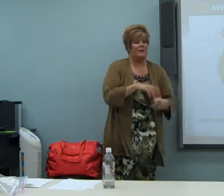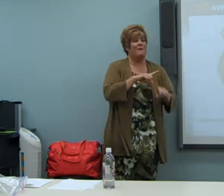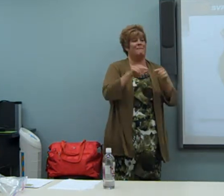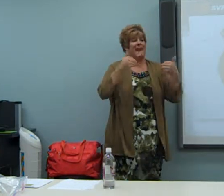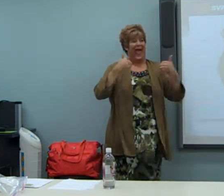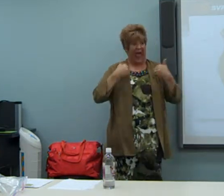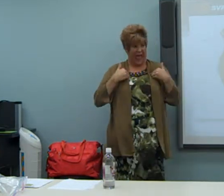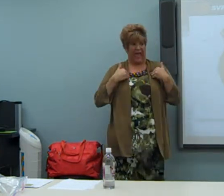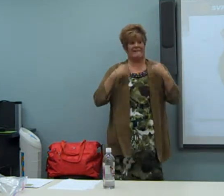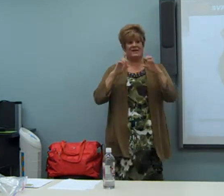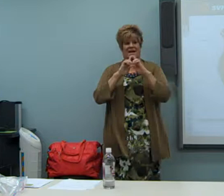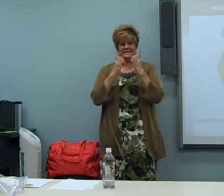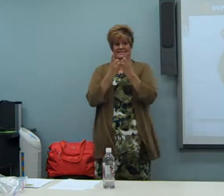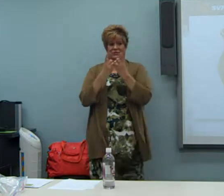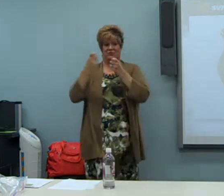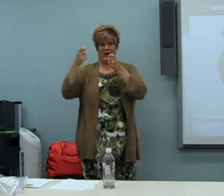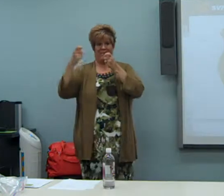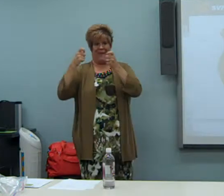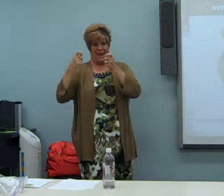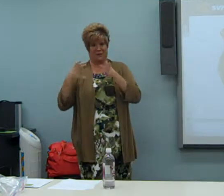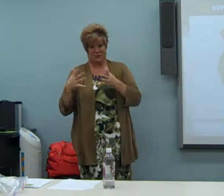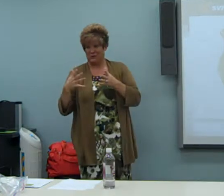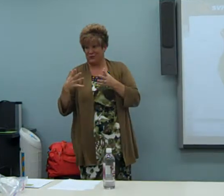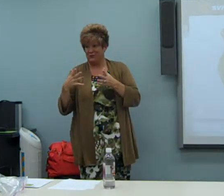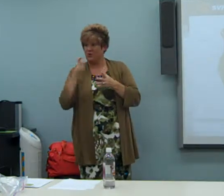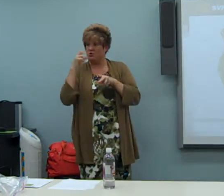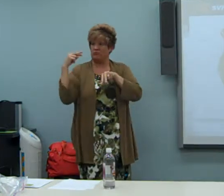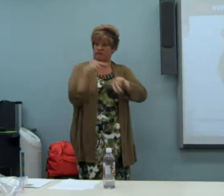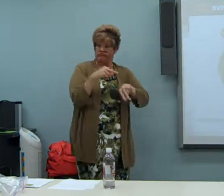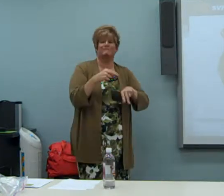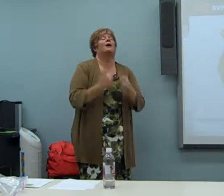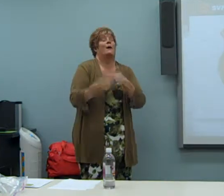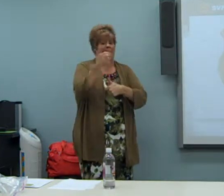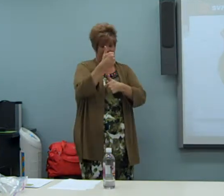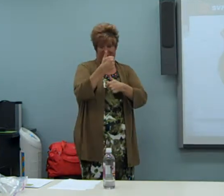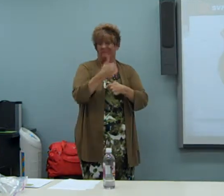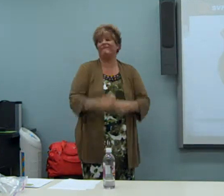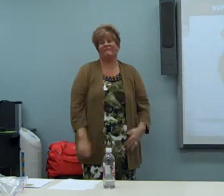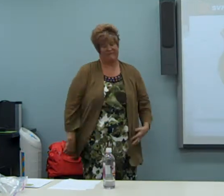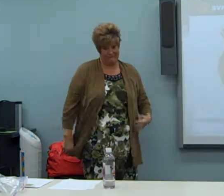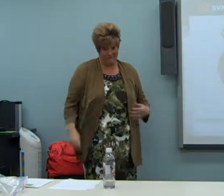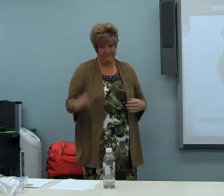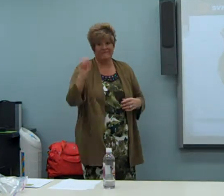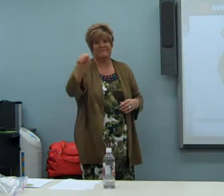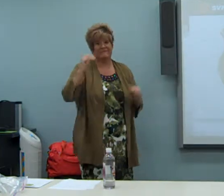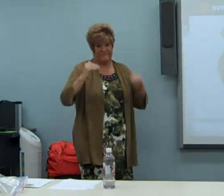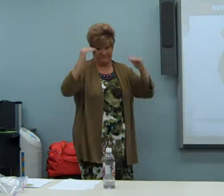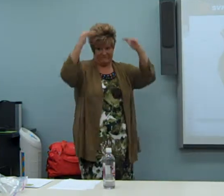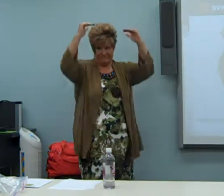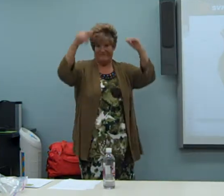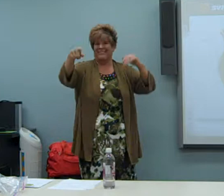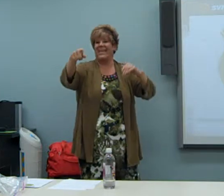I am the director for the Milwaukee Center. And I have a district manager who watches over me and my